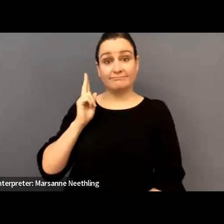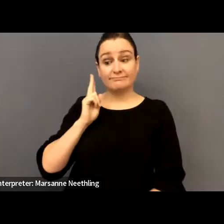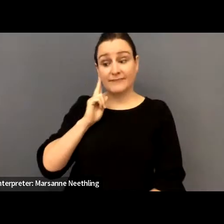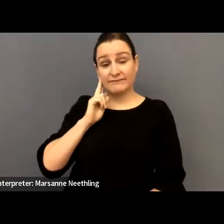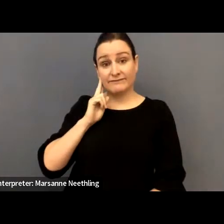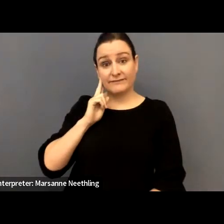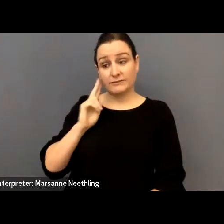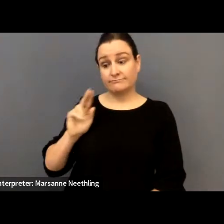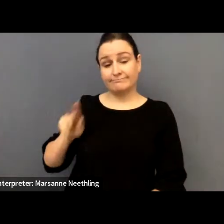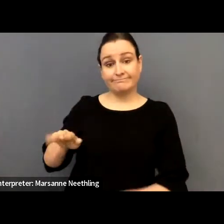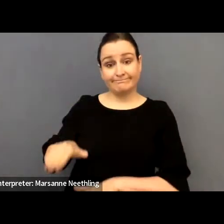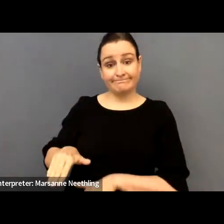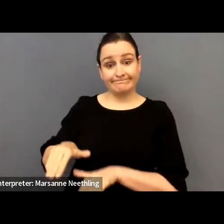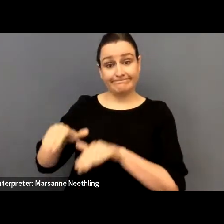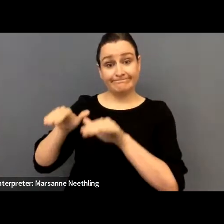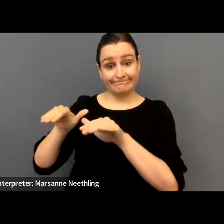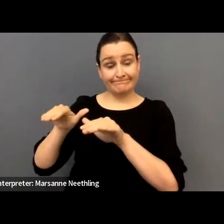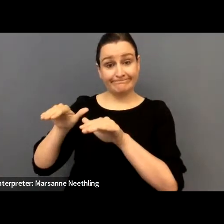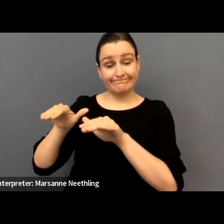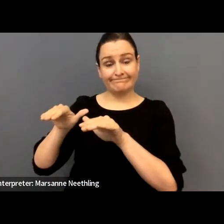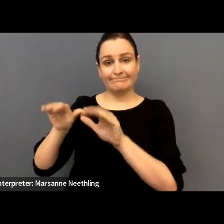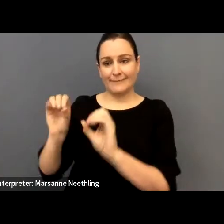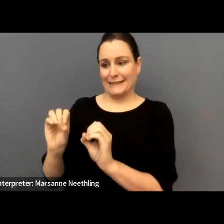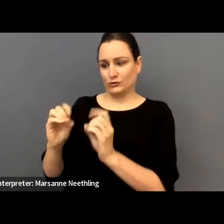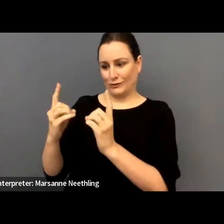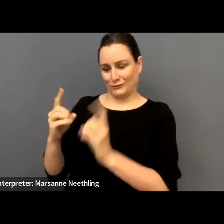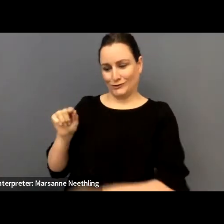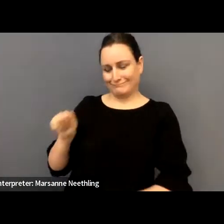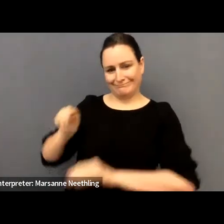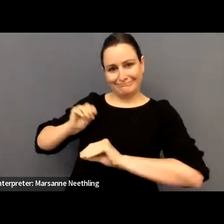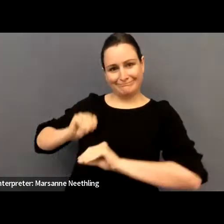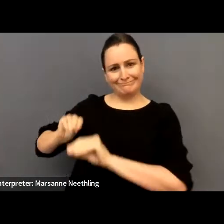placed in the hands of the hearing community.